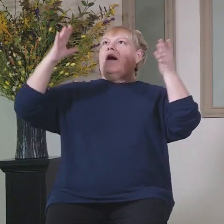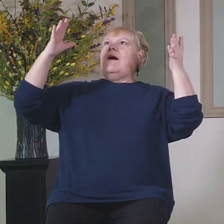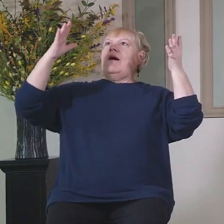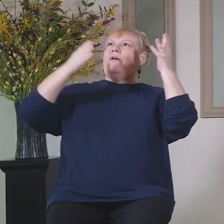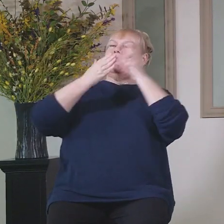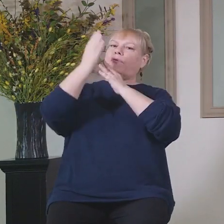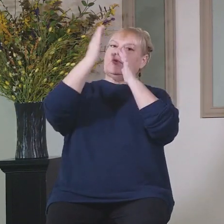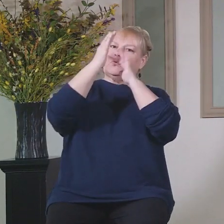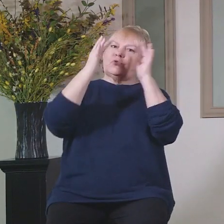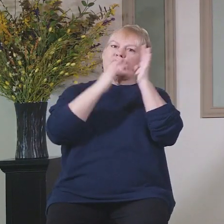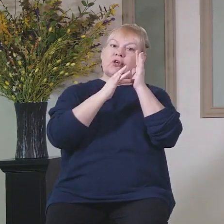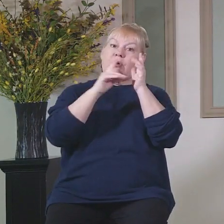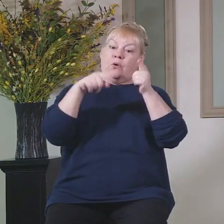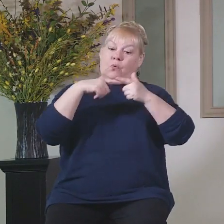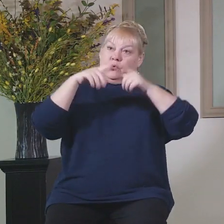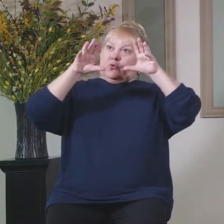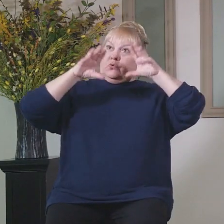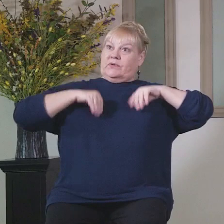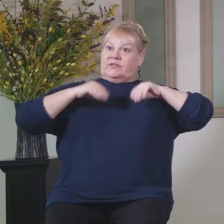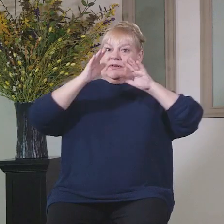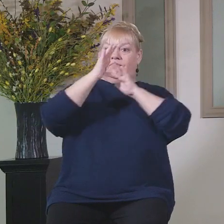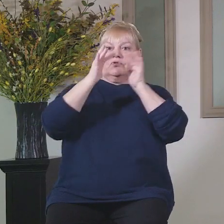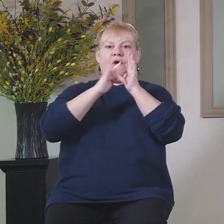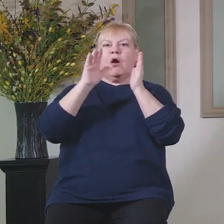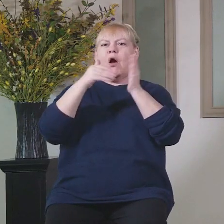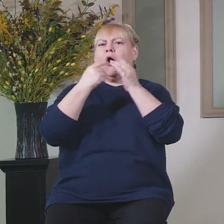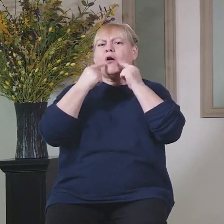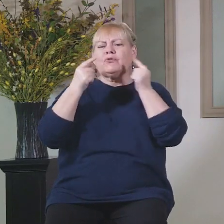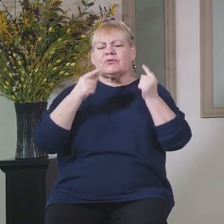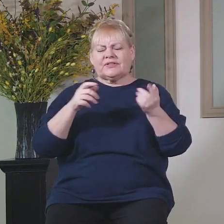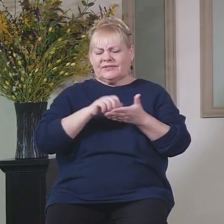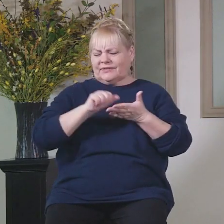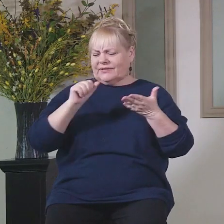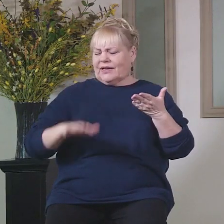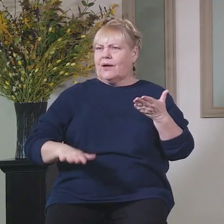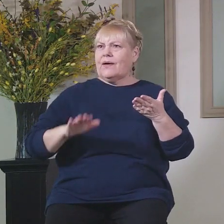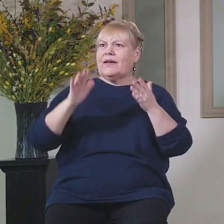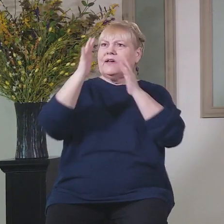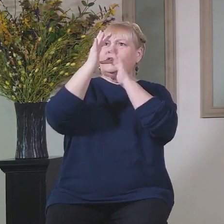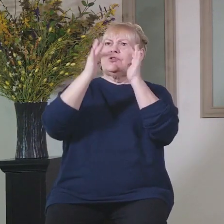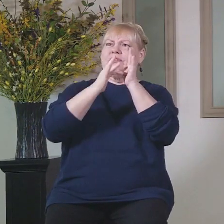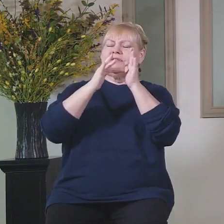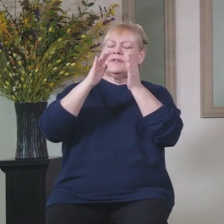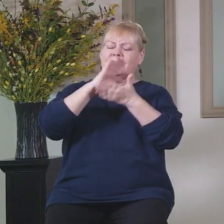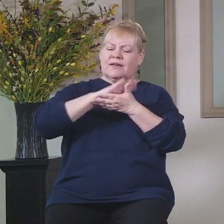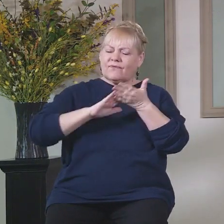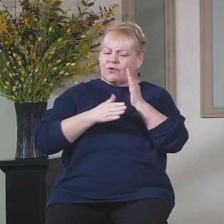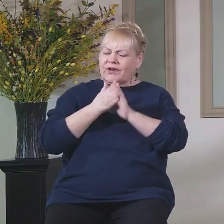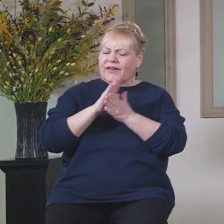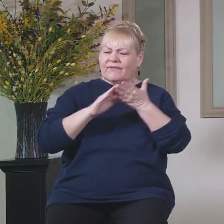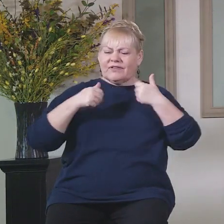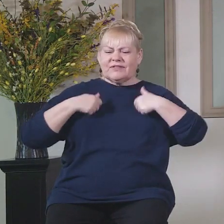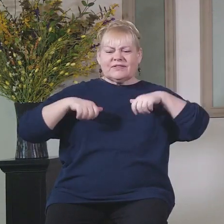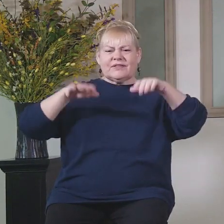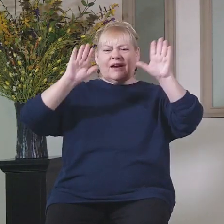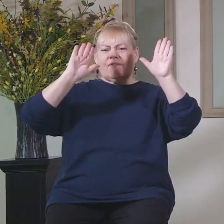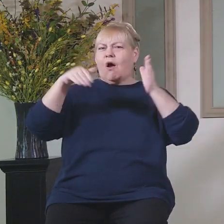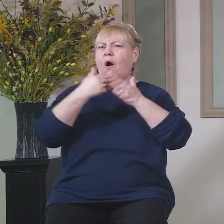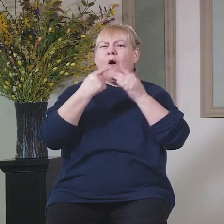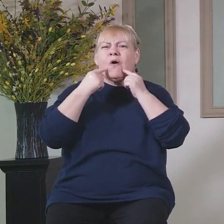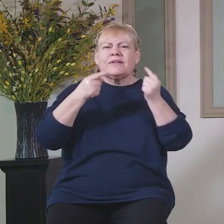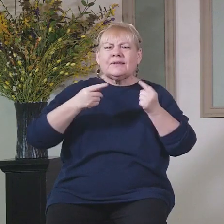When you receive Jesus, all your sins are taken away by His atoning sacrifice. And that's all sin, past,